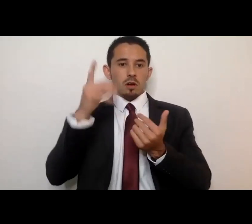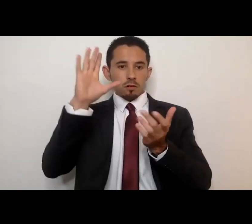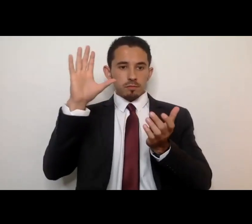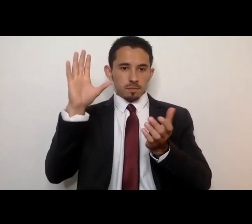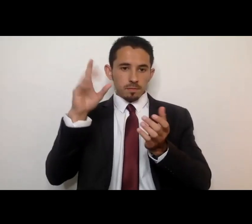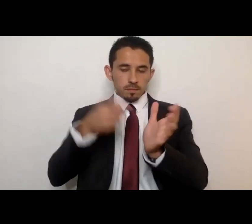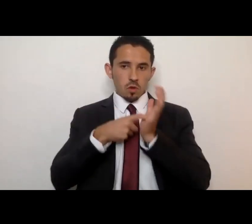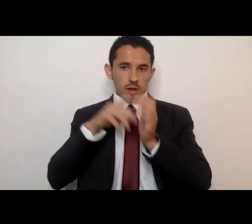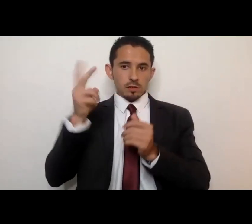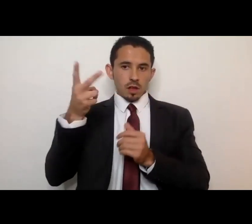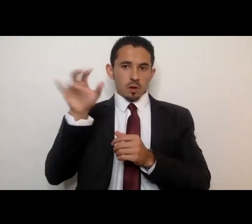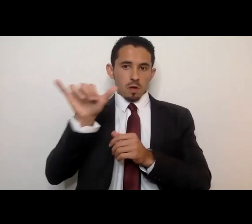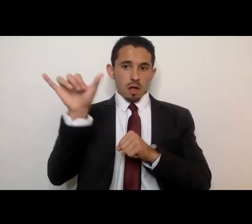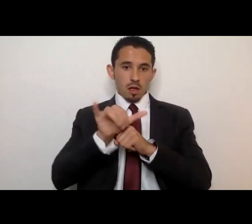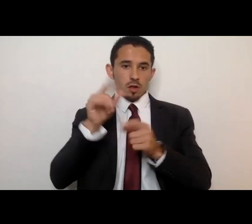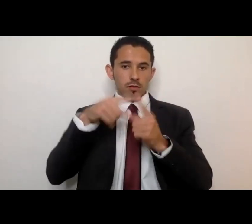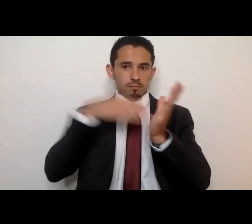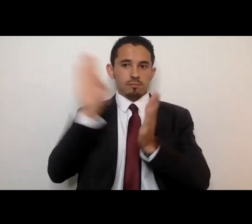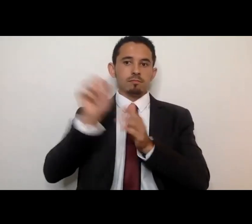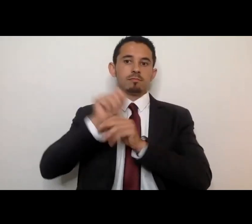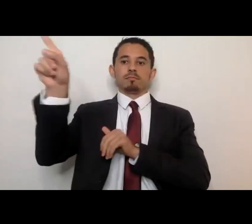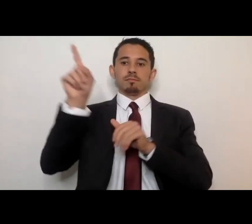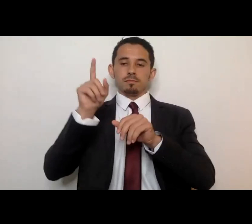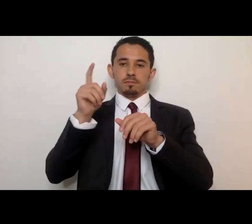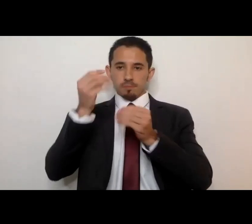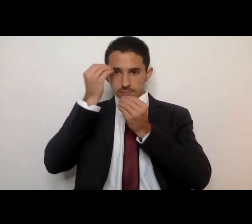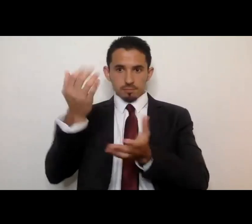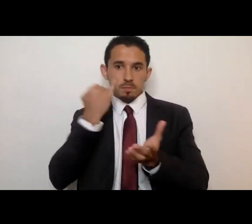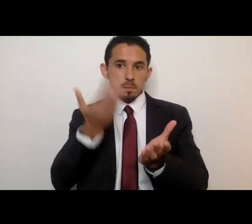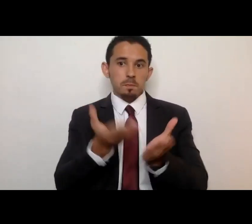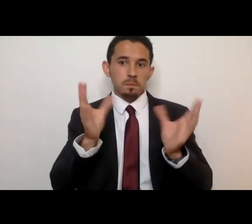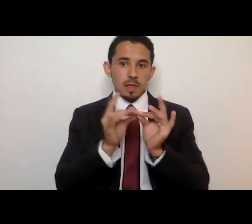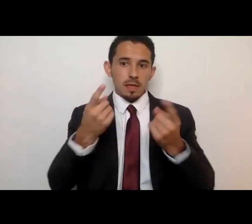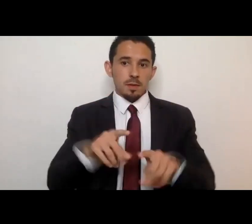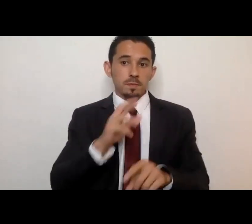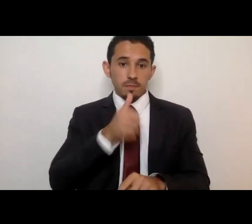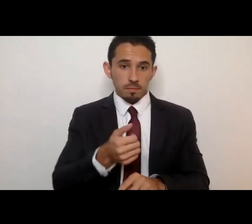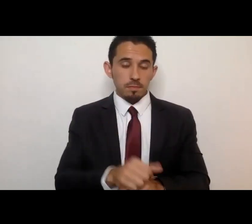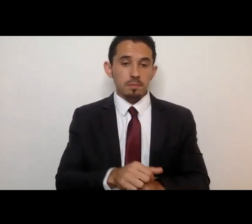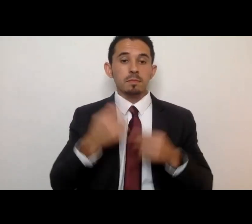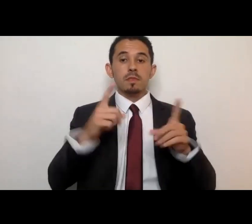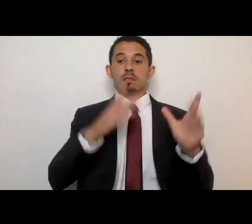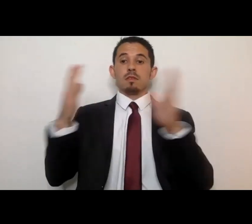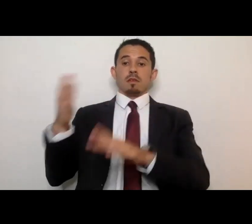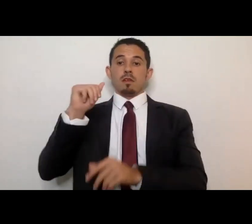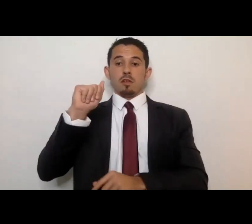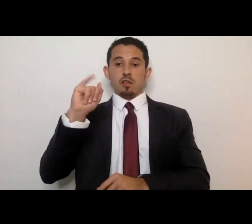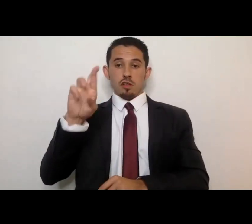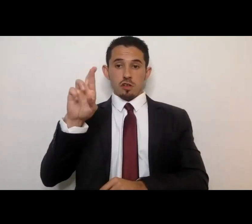GCFP, here you can see how it requires that second antibody to fluoresce and indicate if binding is